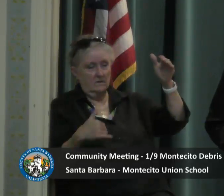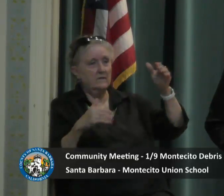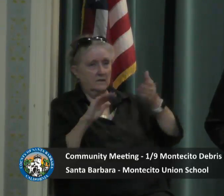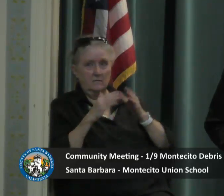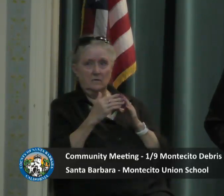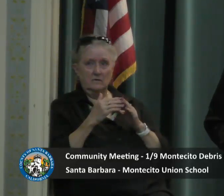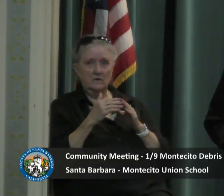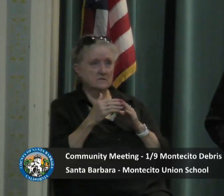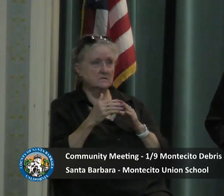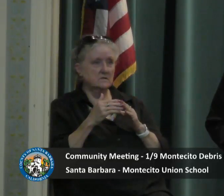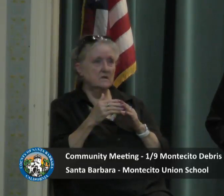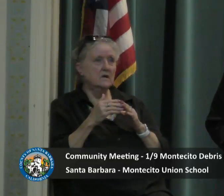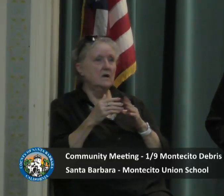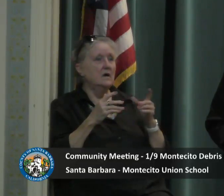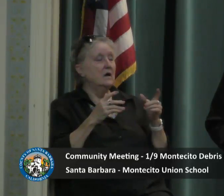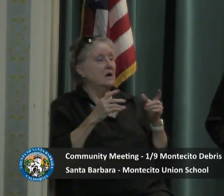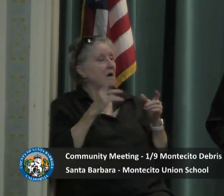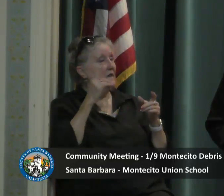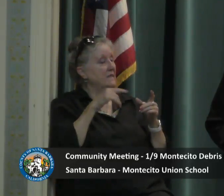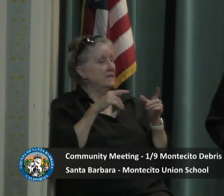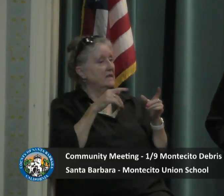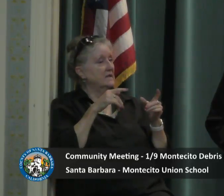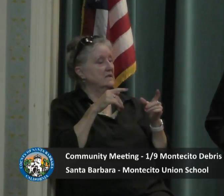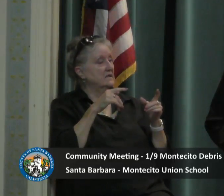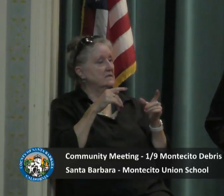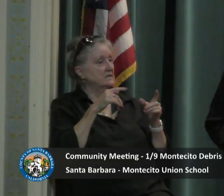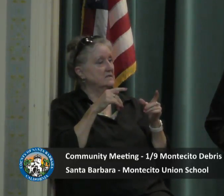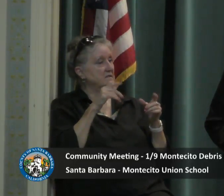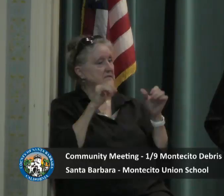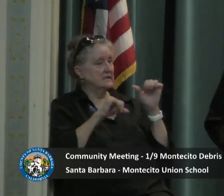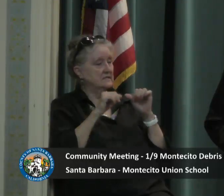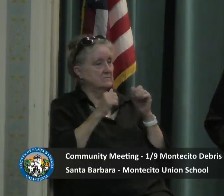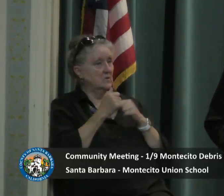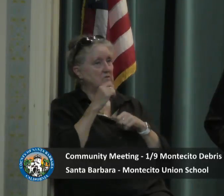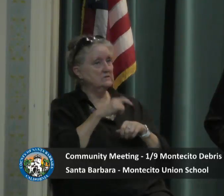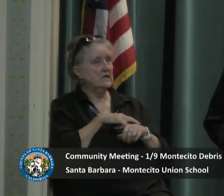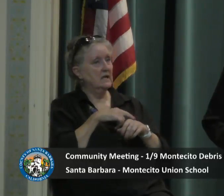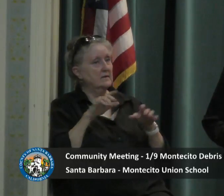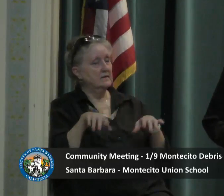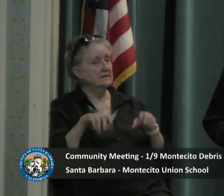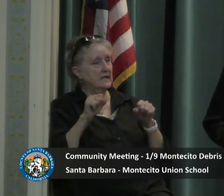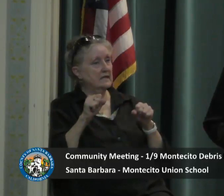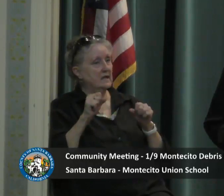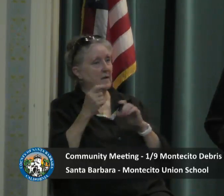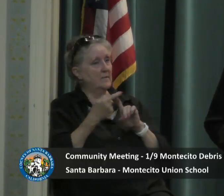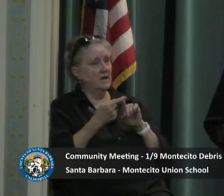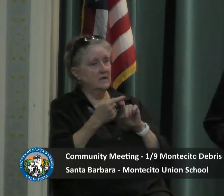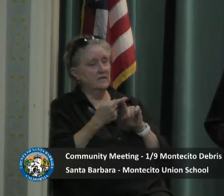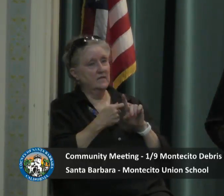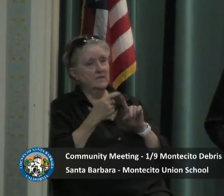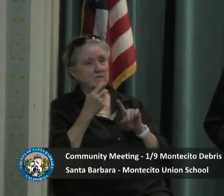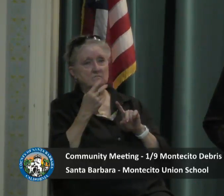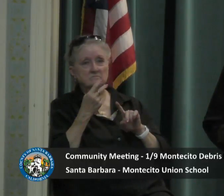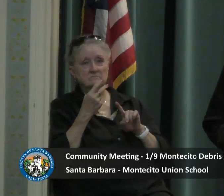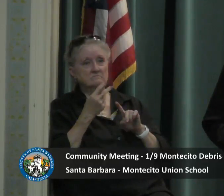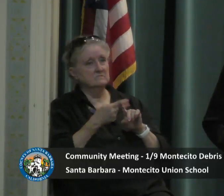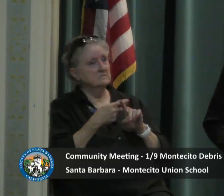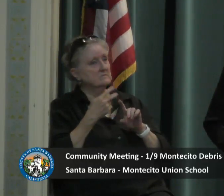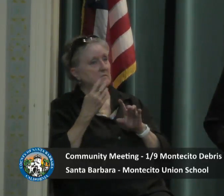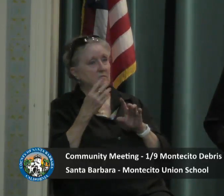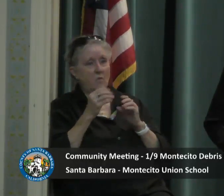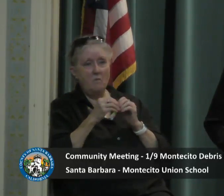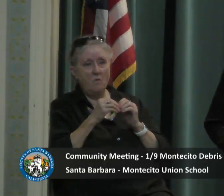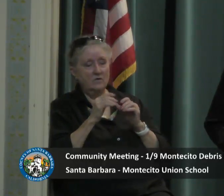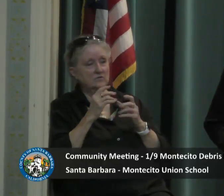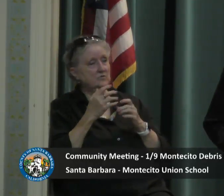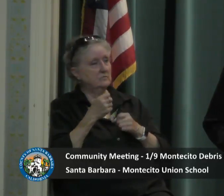community. These scientists usually take a month or more to get these